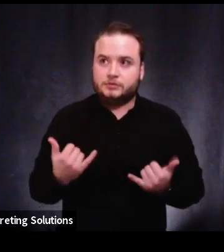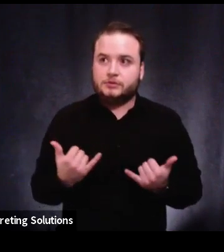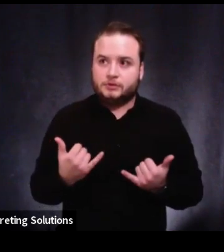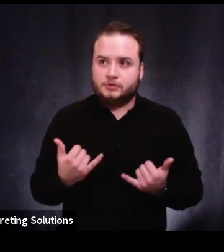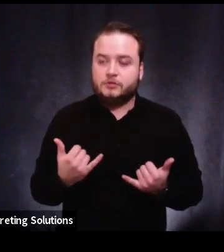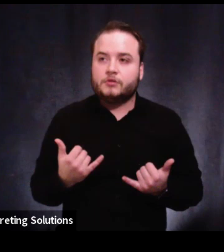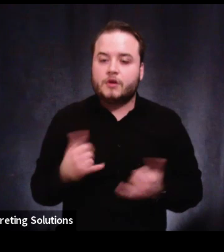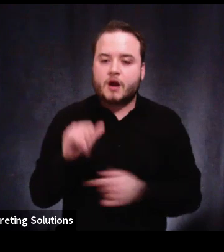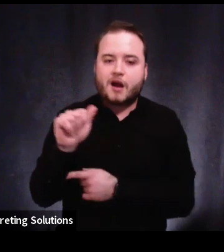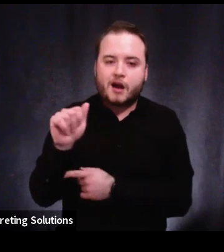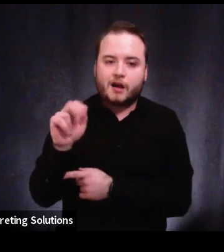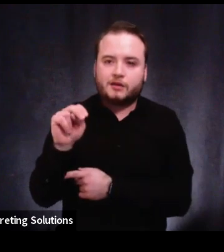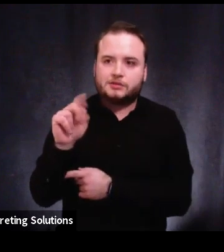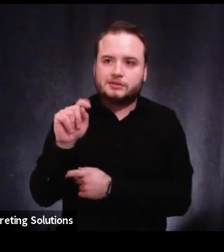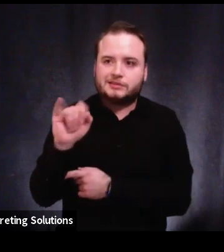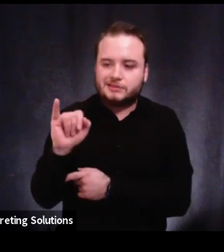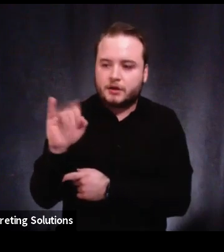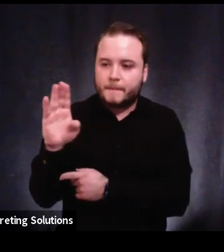for people who live here?